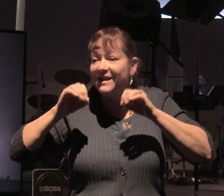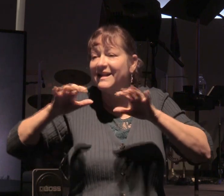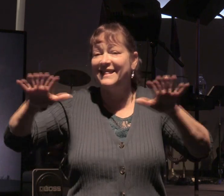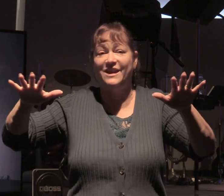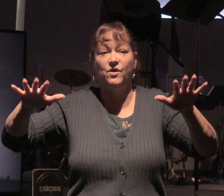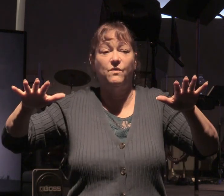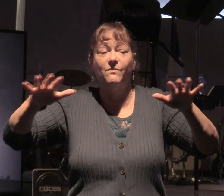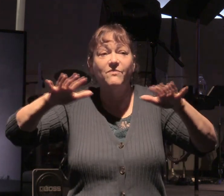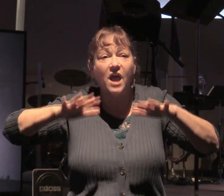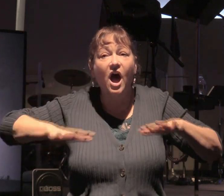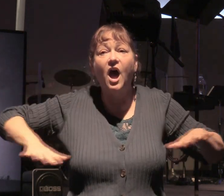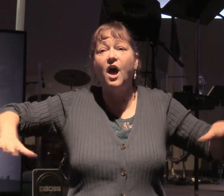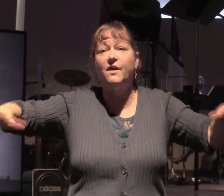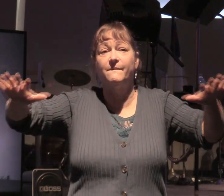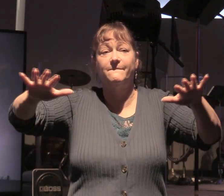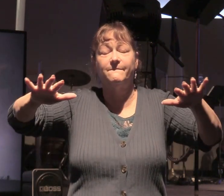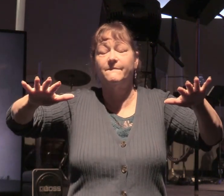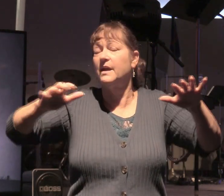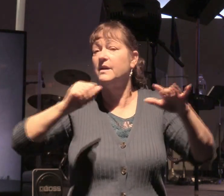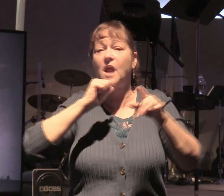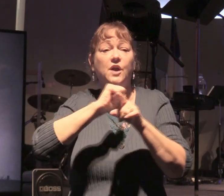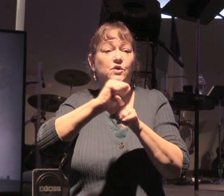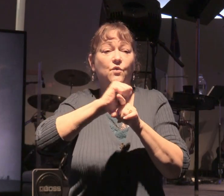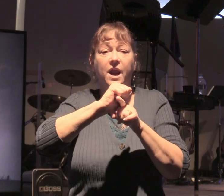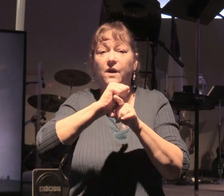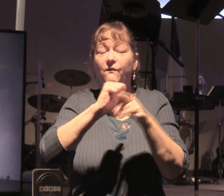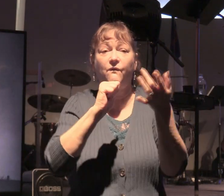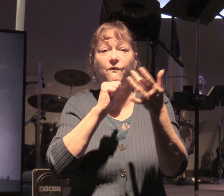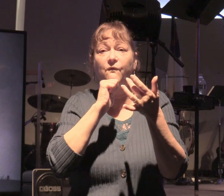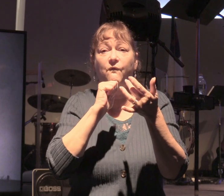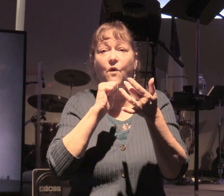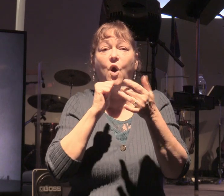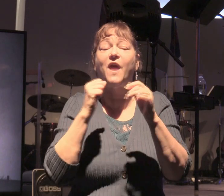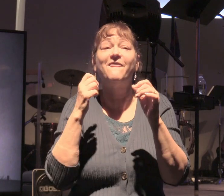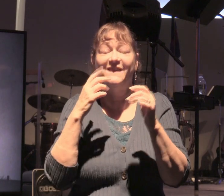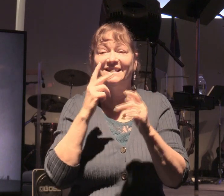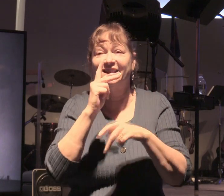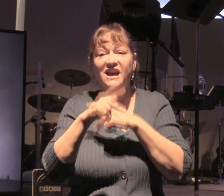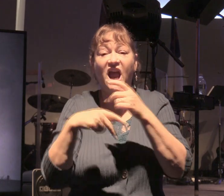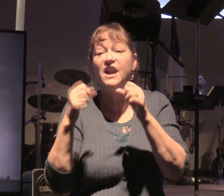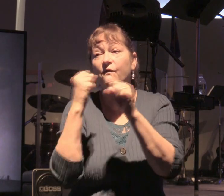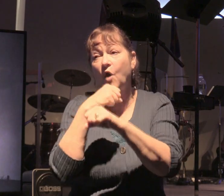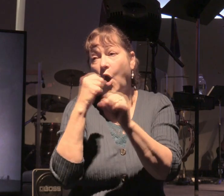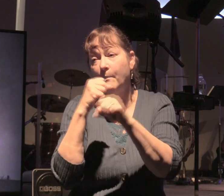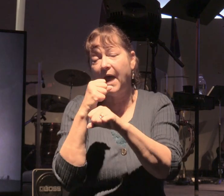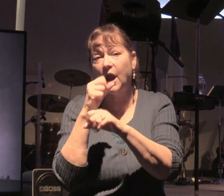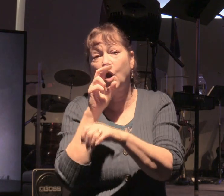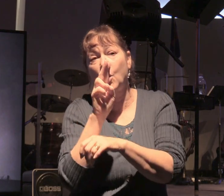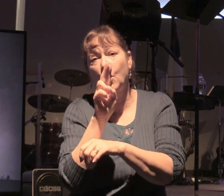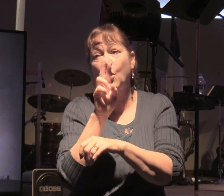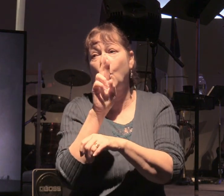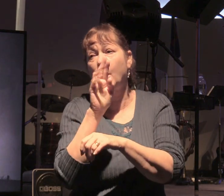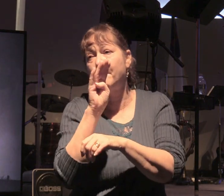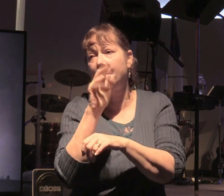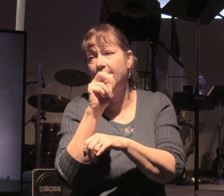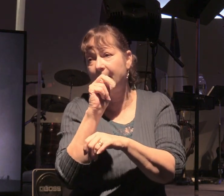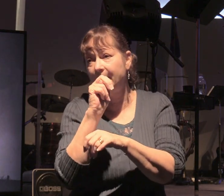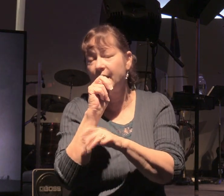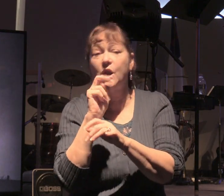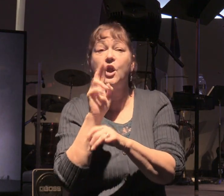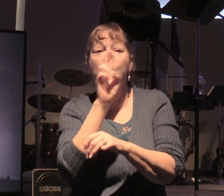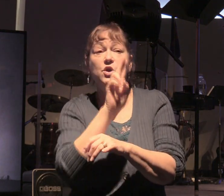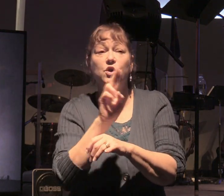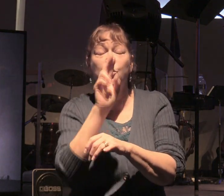citadel. Untrained for urban combat, U.S. battalions had to come up